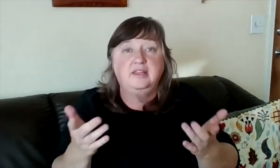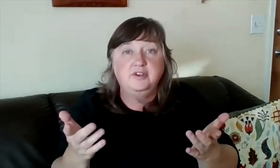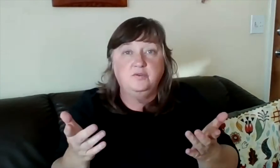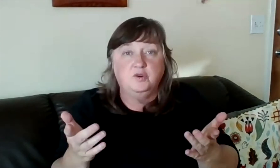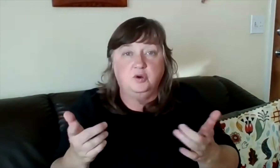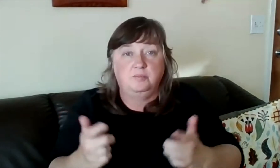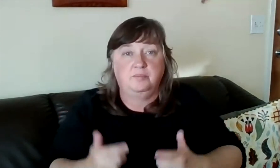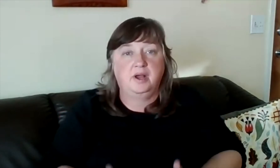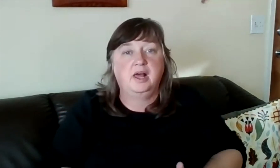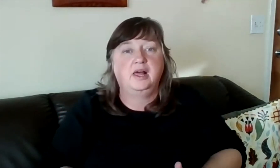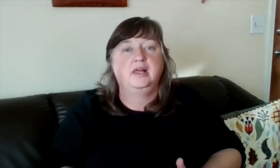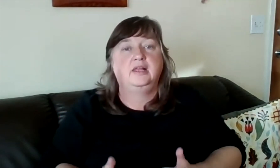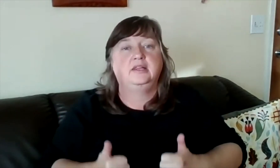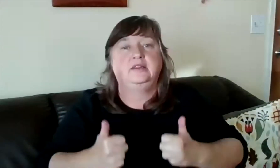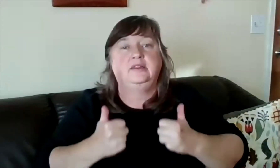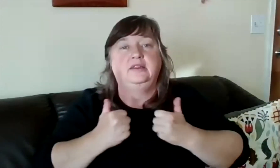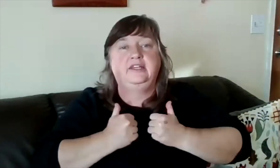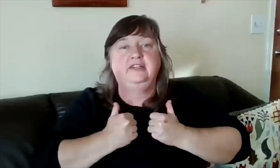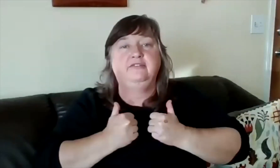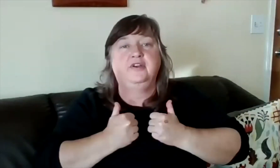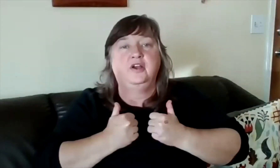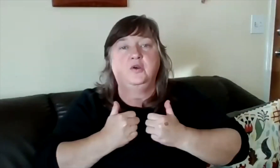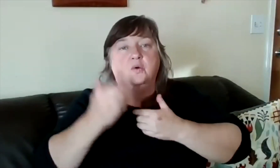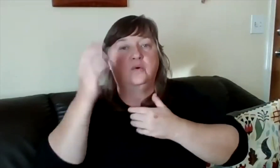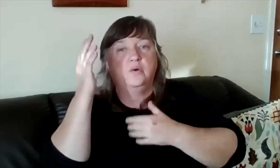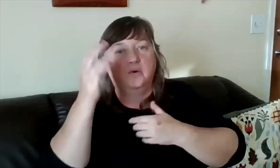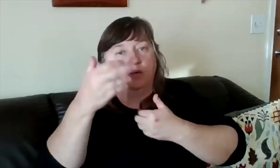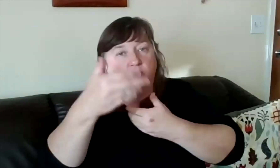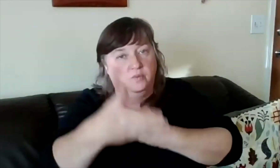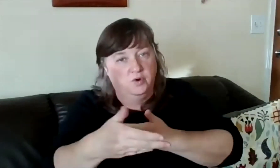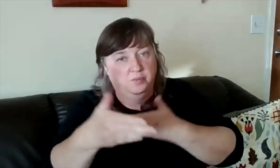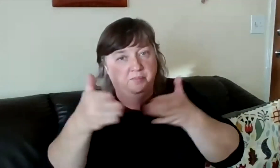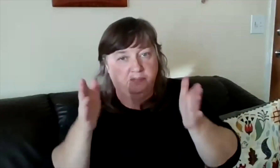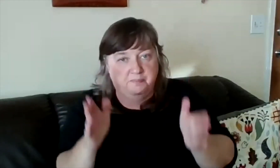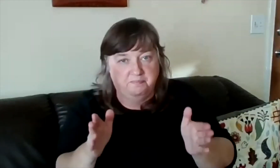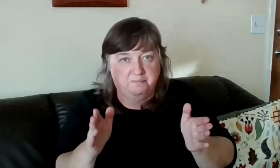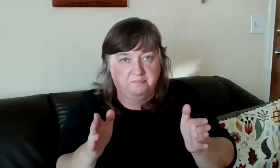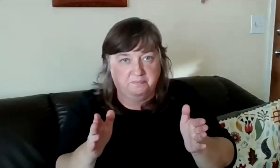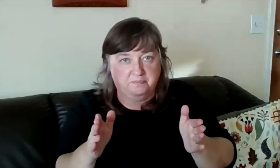Living room, live room.